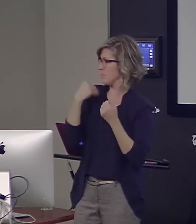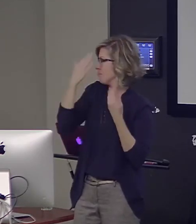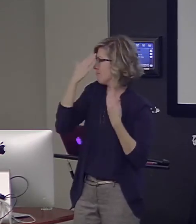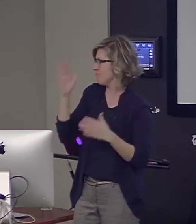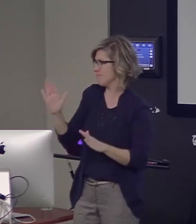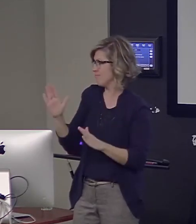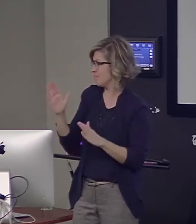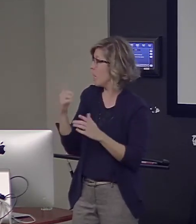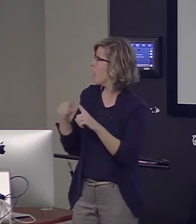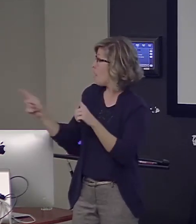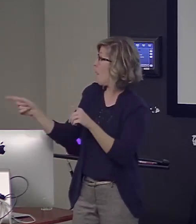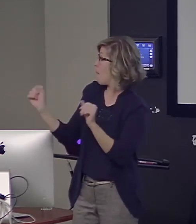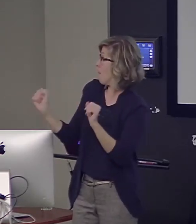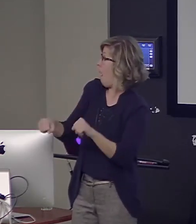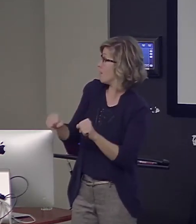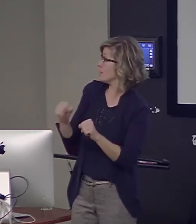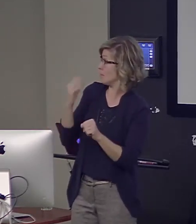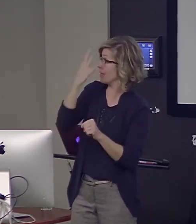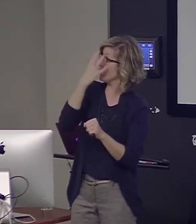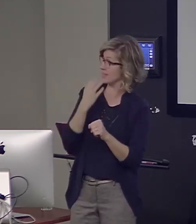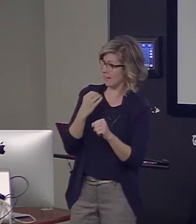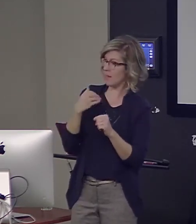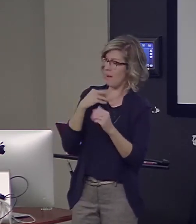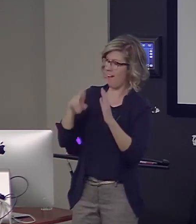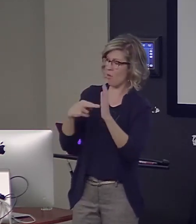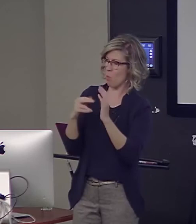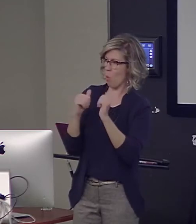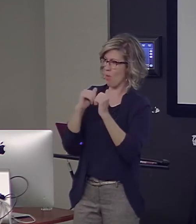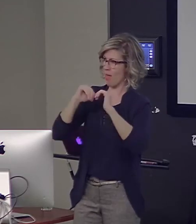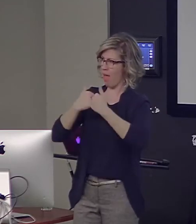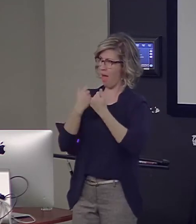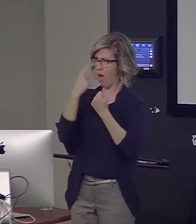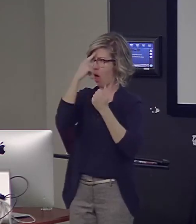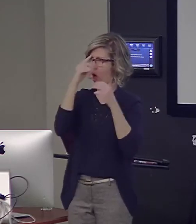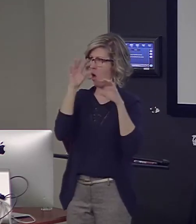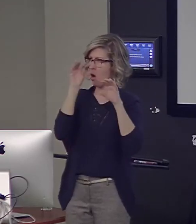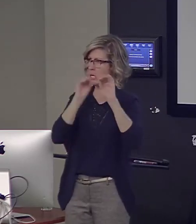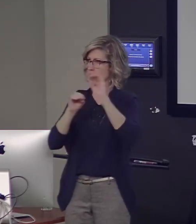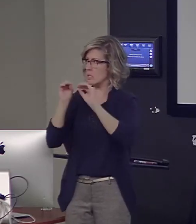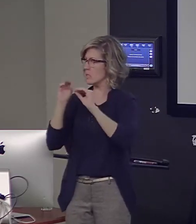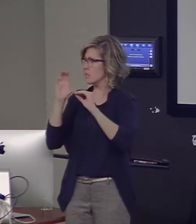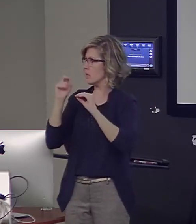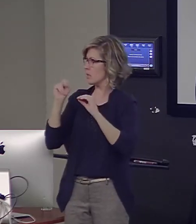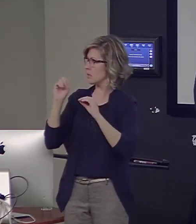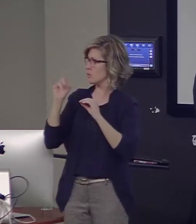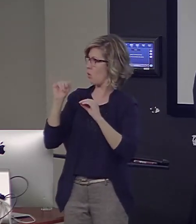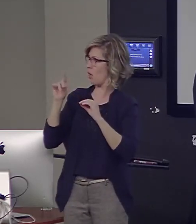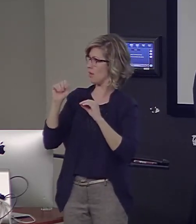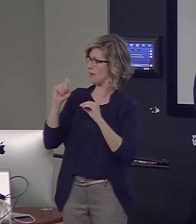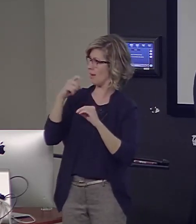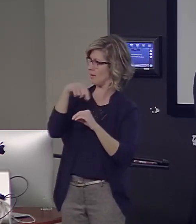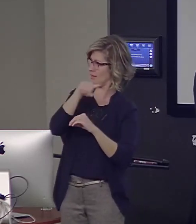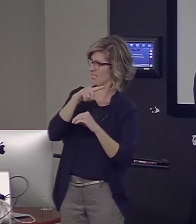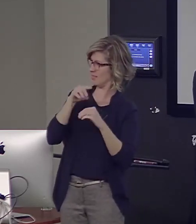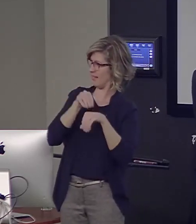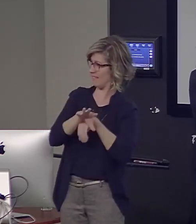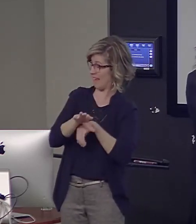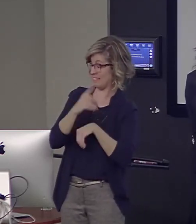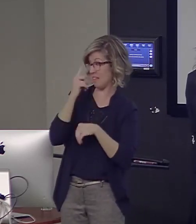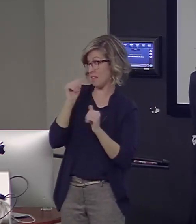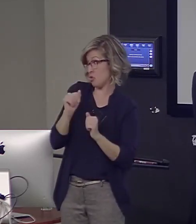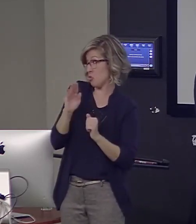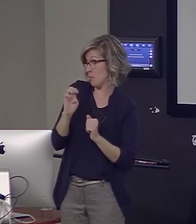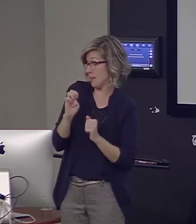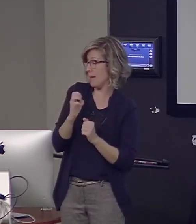that sleep plays a role in consolidating some of these effects, so I think that's very true. I think the other thing that